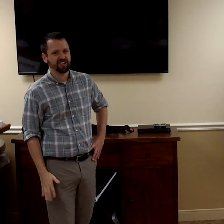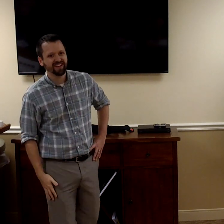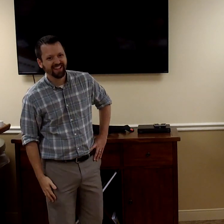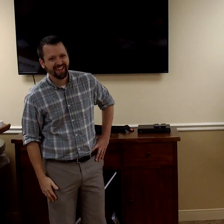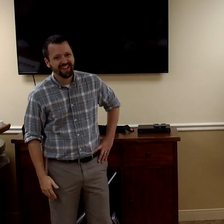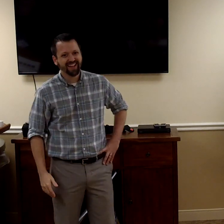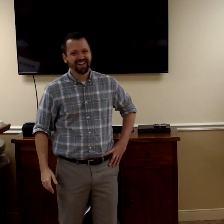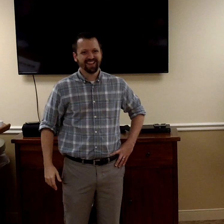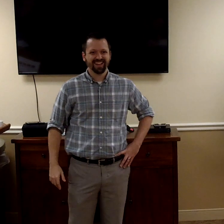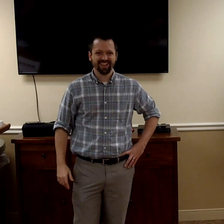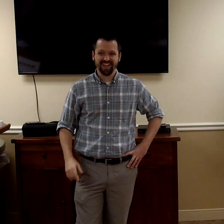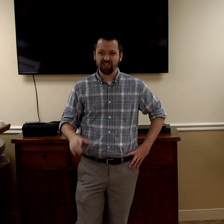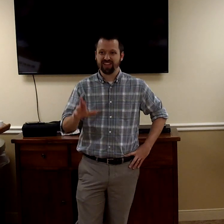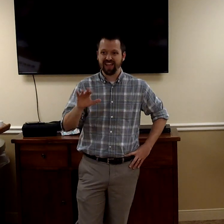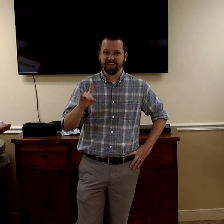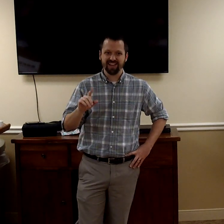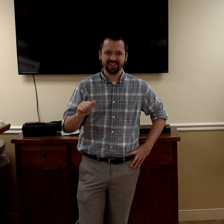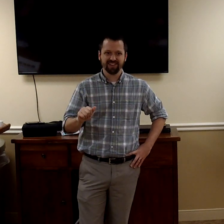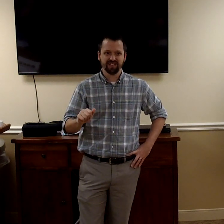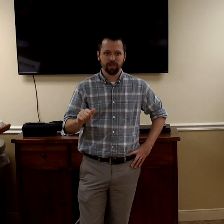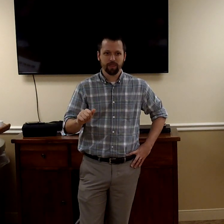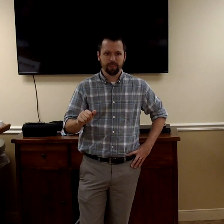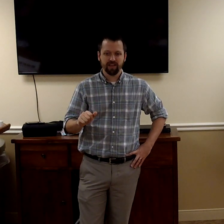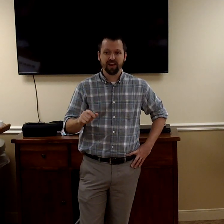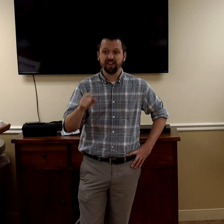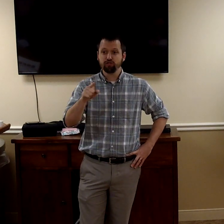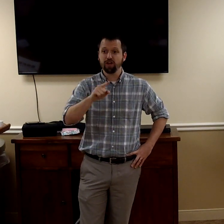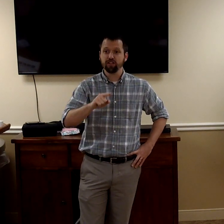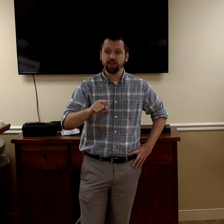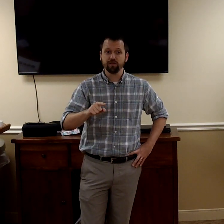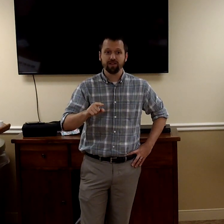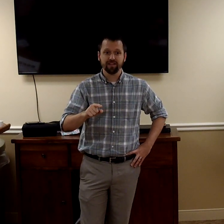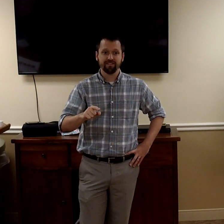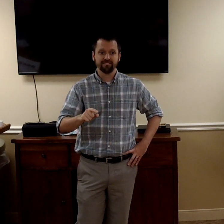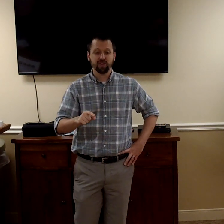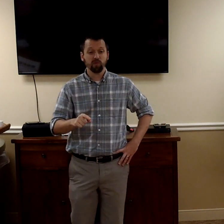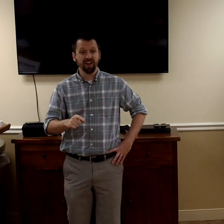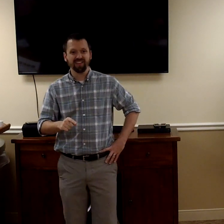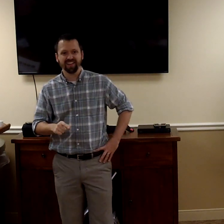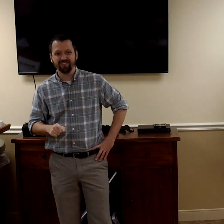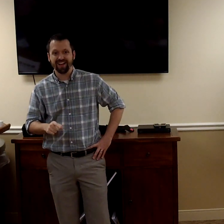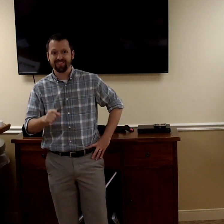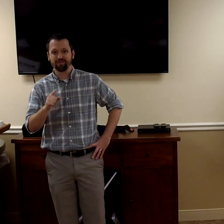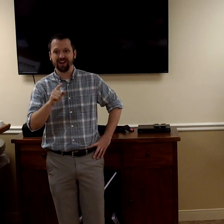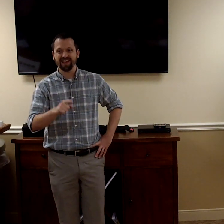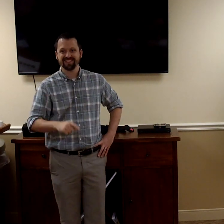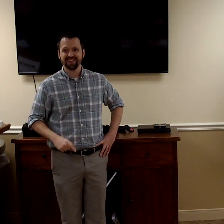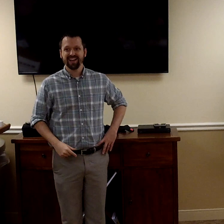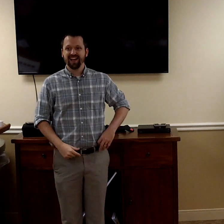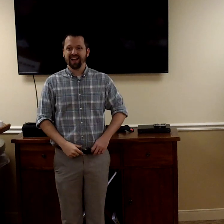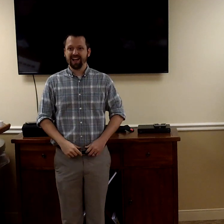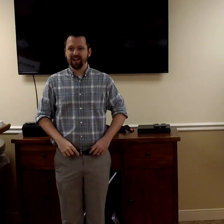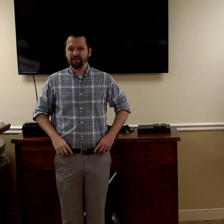it. That's Arcadia. Years ago, I Unless went to you a like- rodeo down there. Really? I'm not surprised.